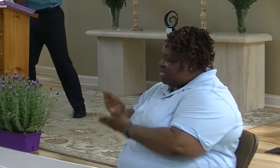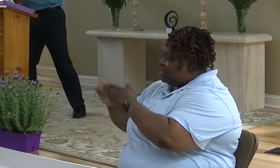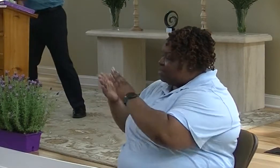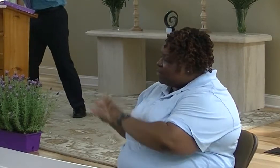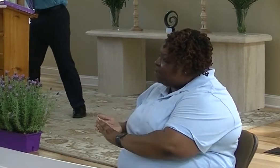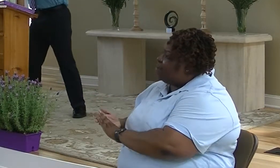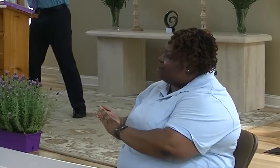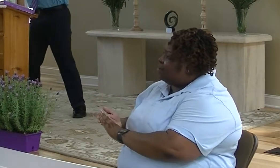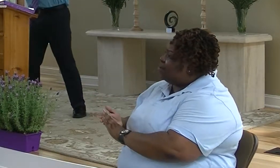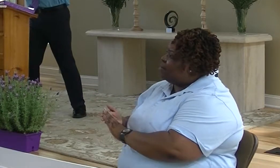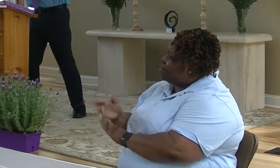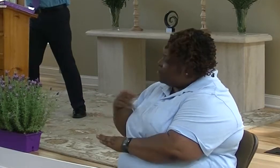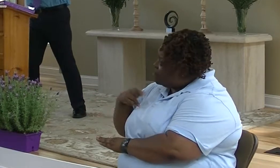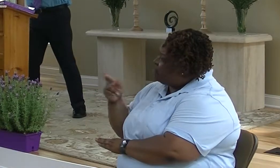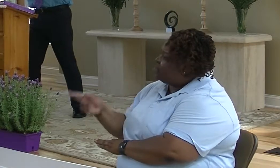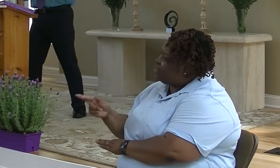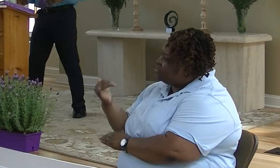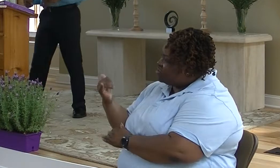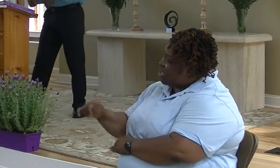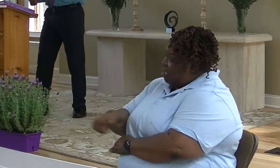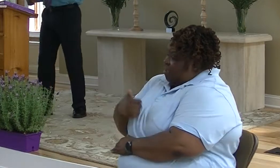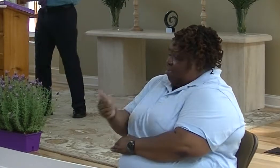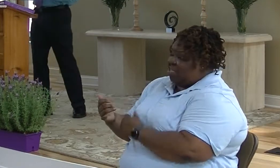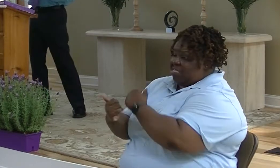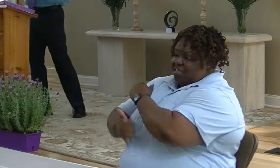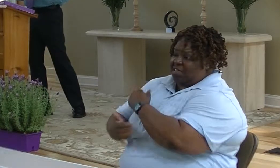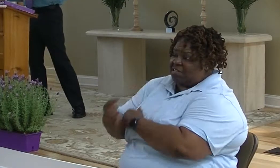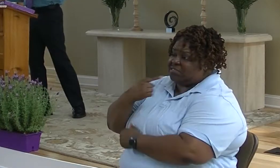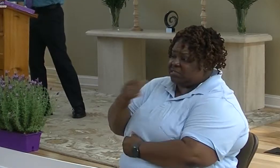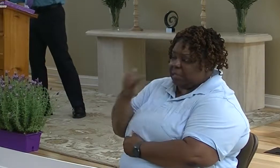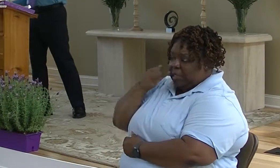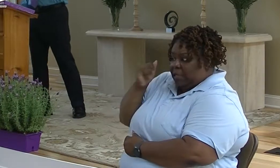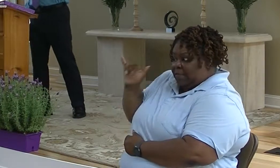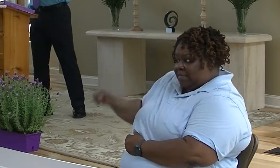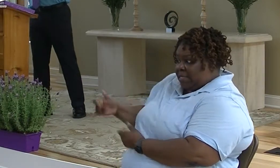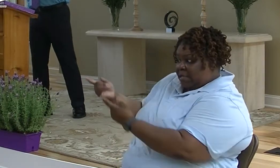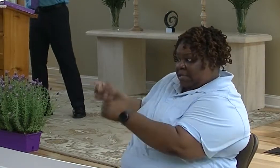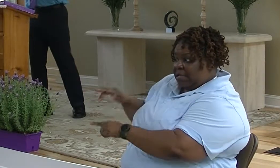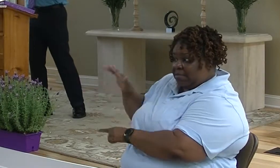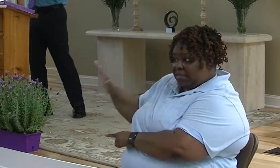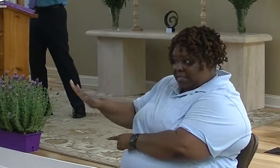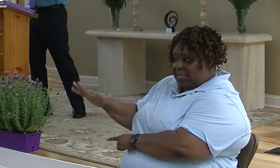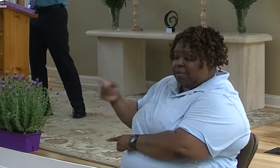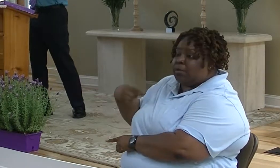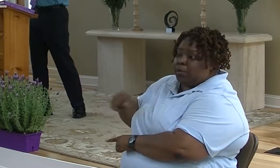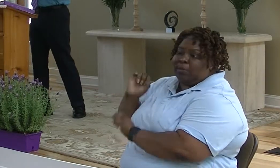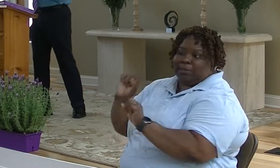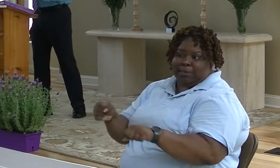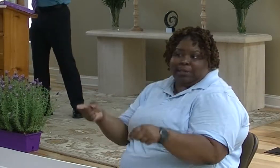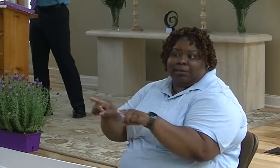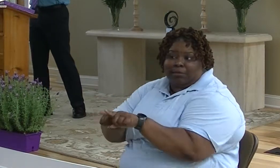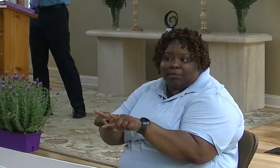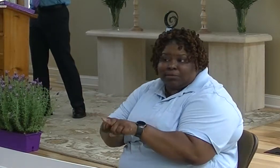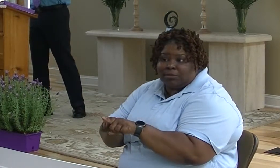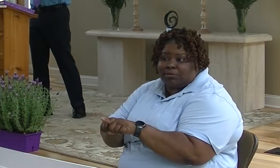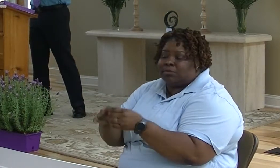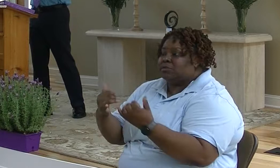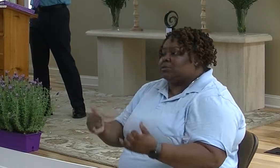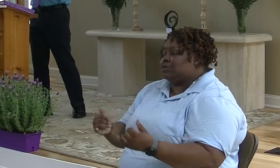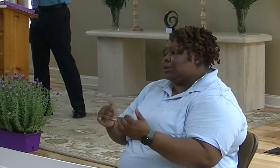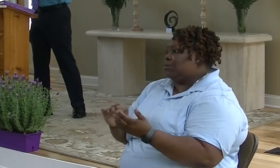they did that, other countries said, well, wait a minute, if they can do it, so can we. So being a Jedi is an